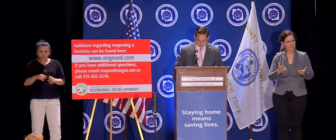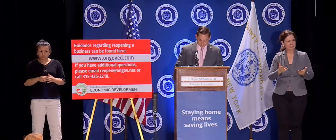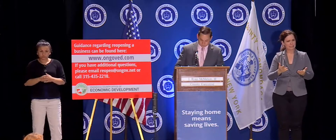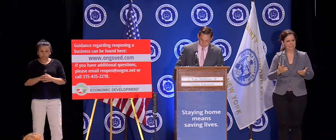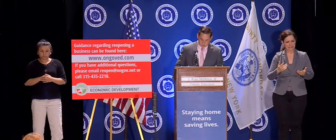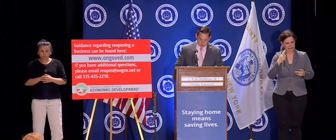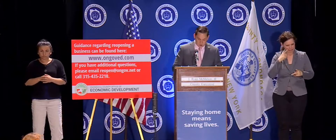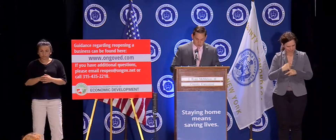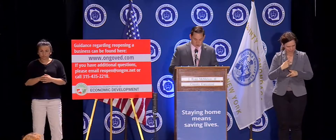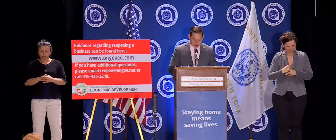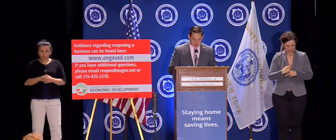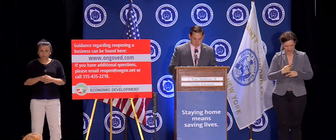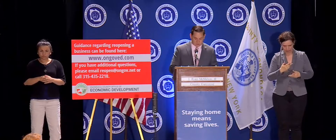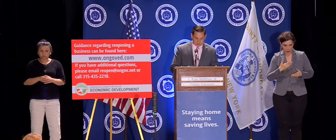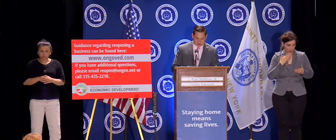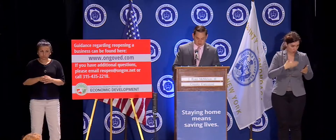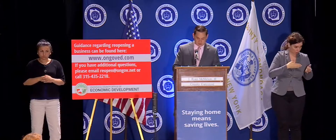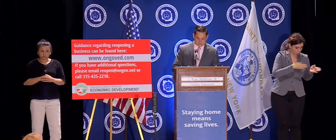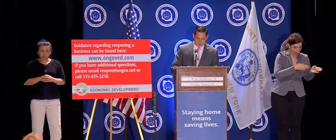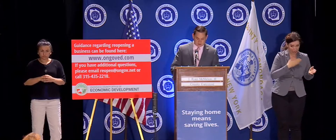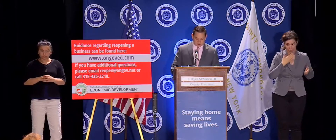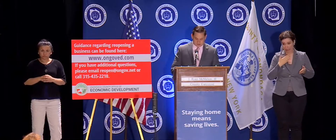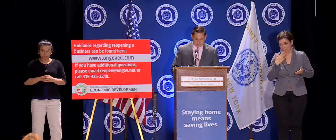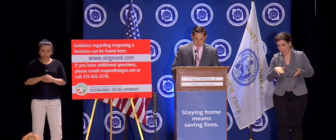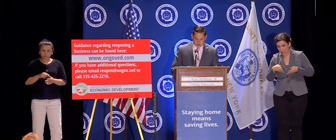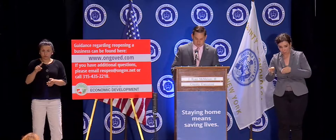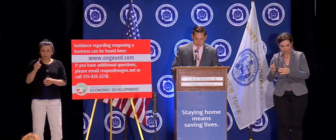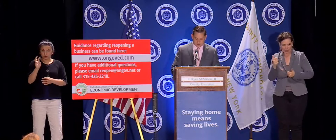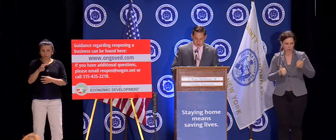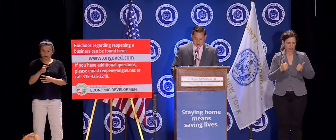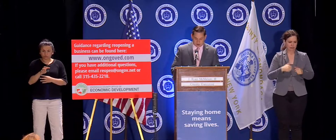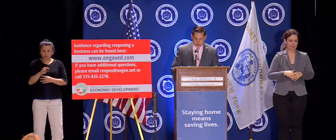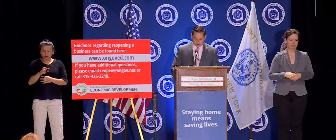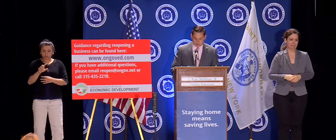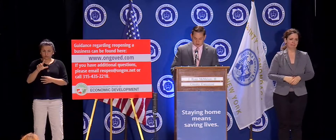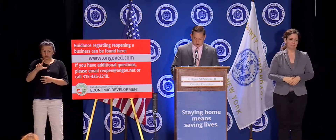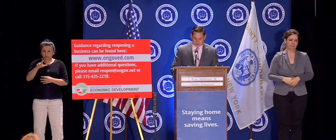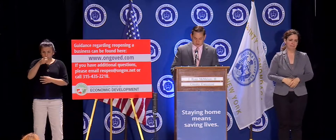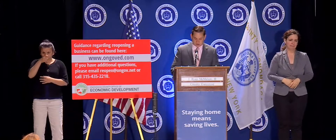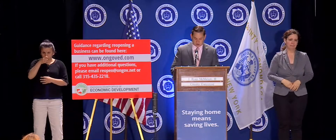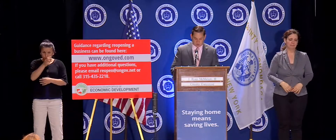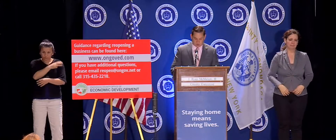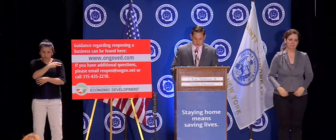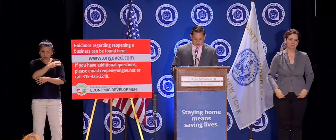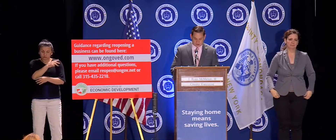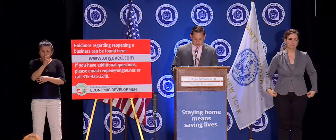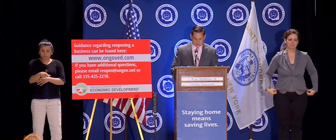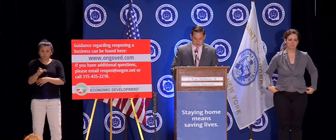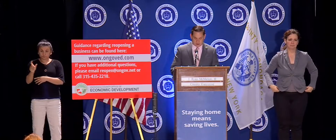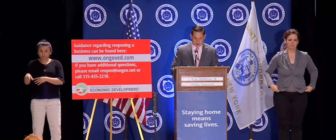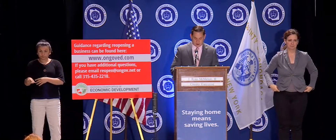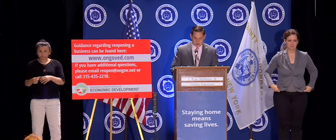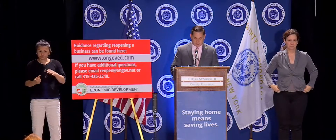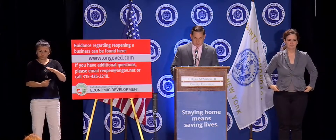forward. We now have 1,768 people in community isolation or